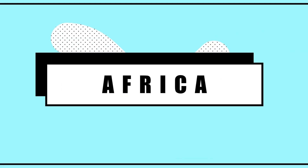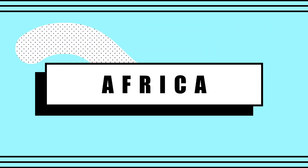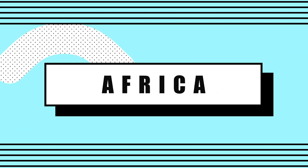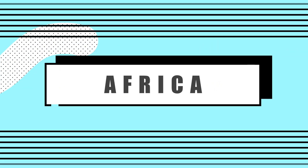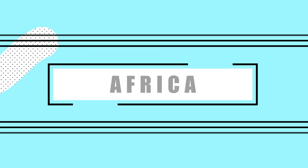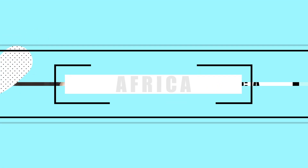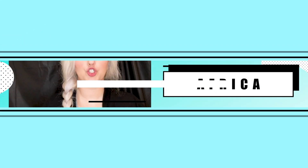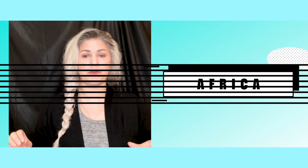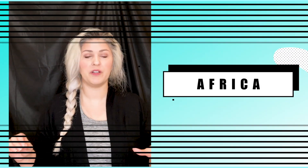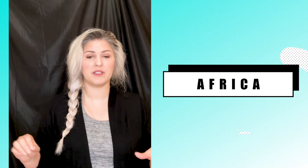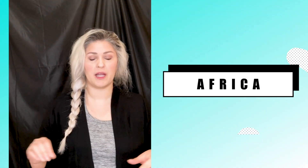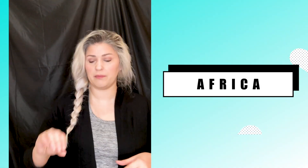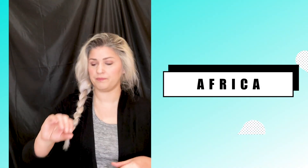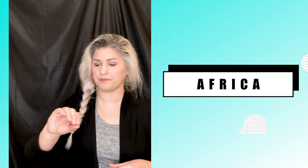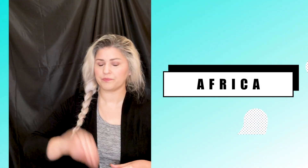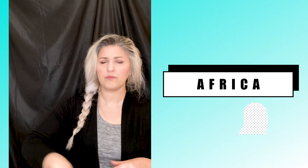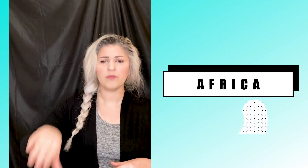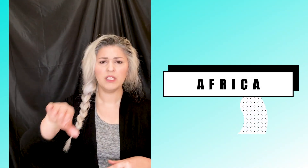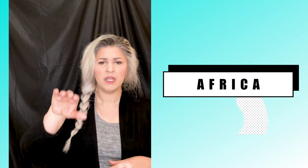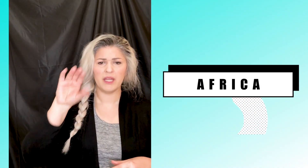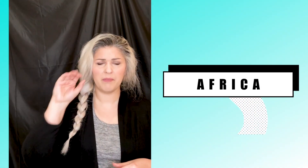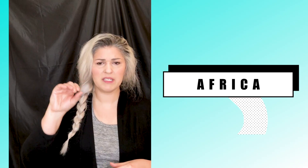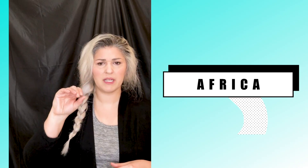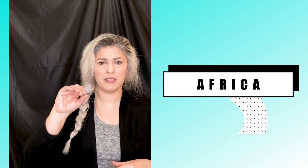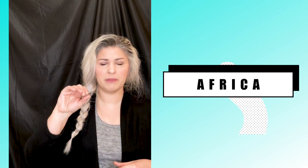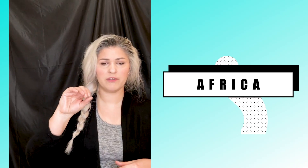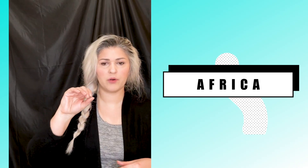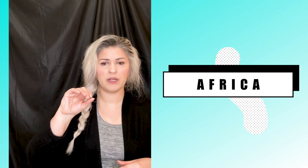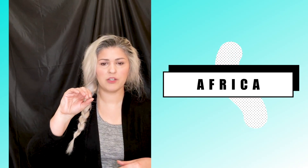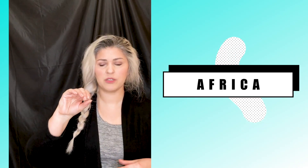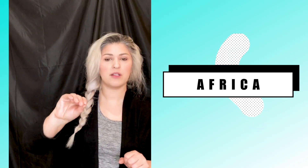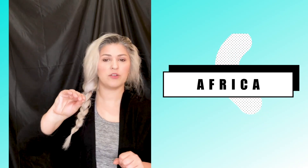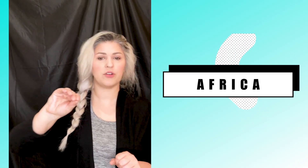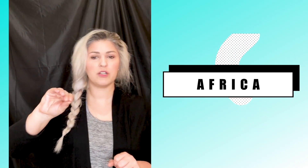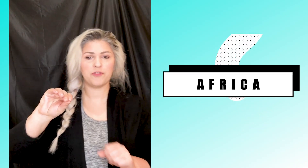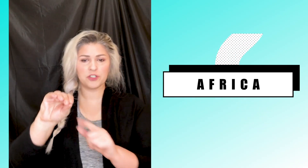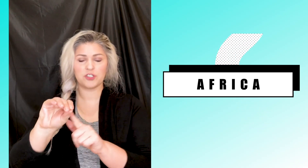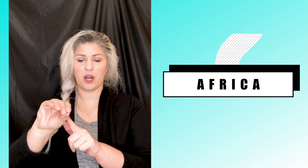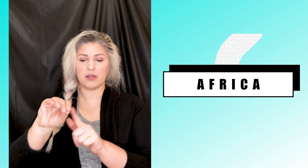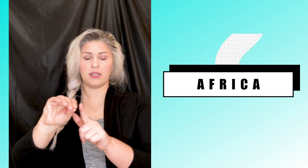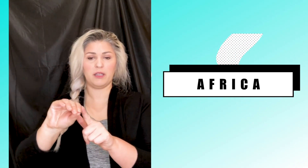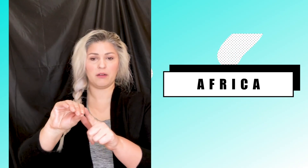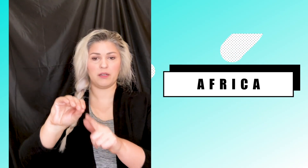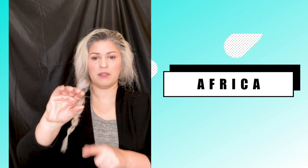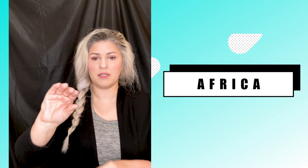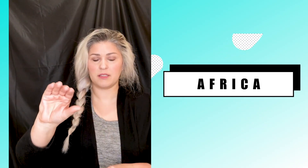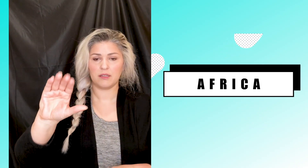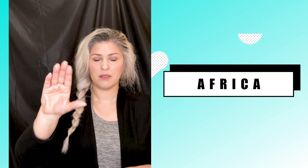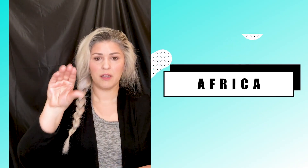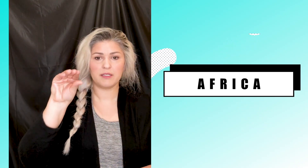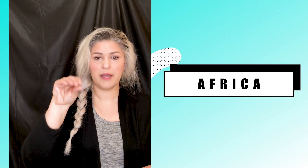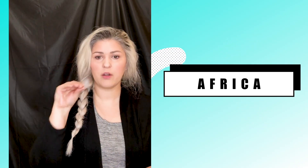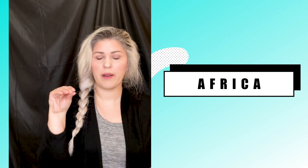Africa. Africa is super fun to sign. It might take a little bit of coordination. So you're going to first start here in